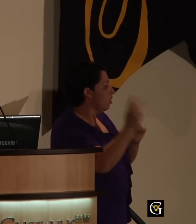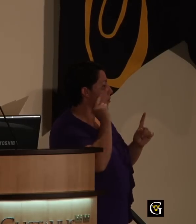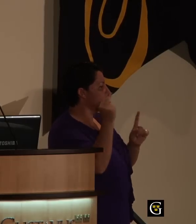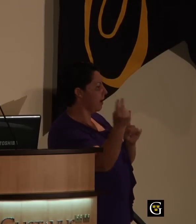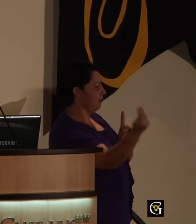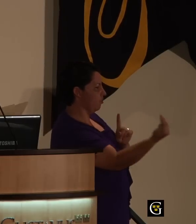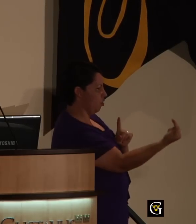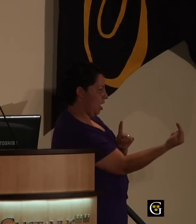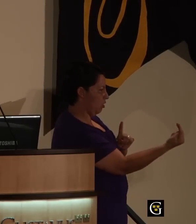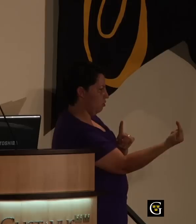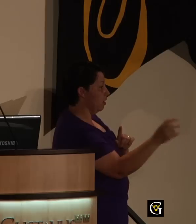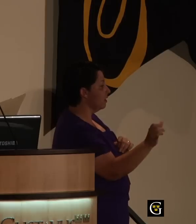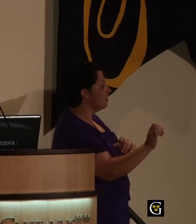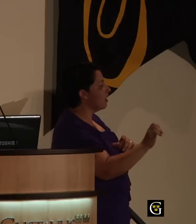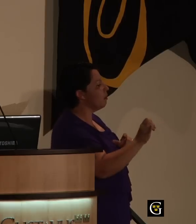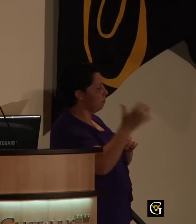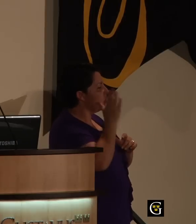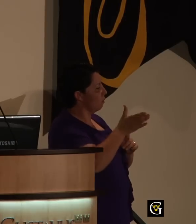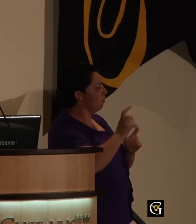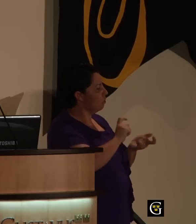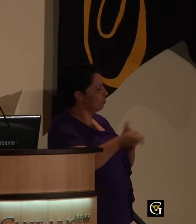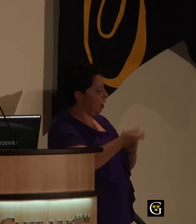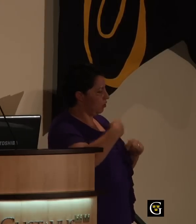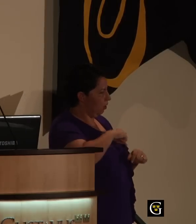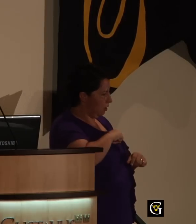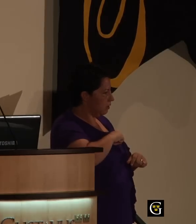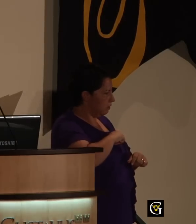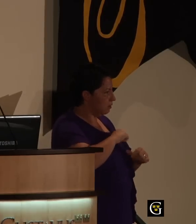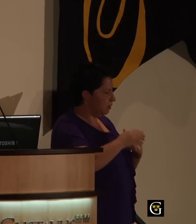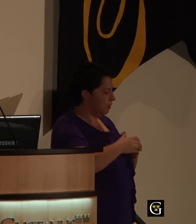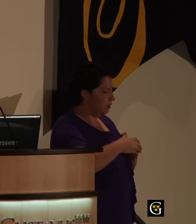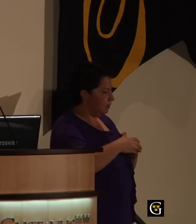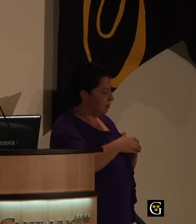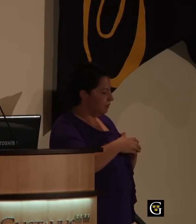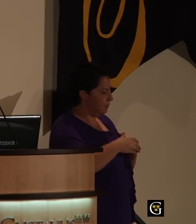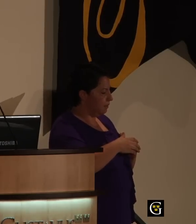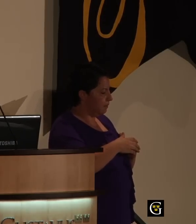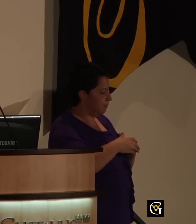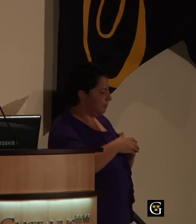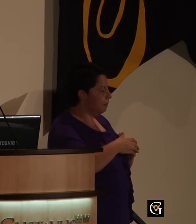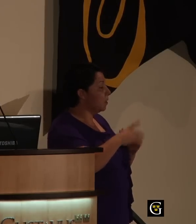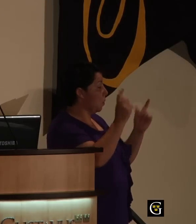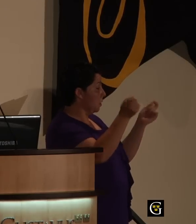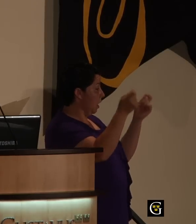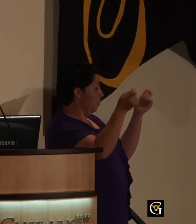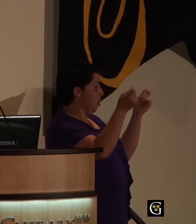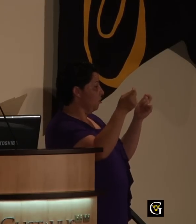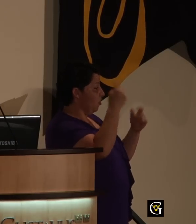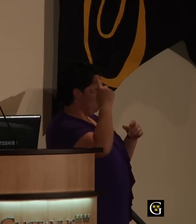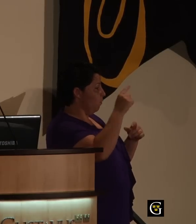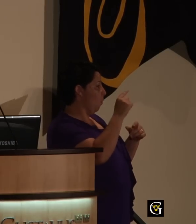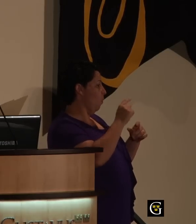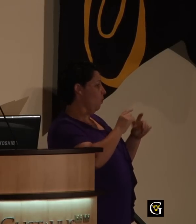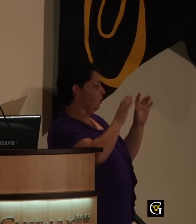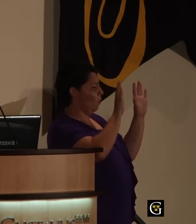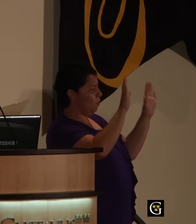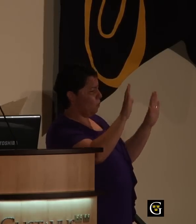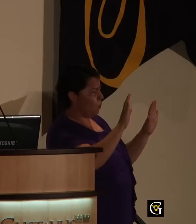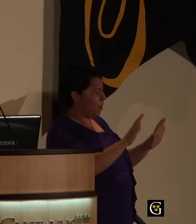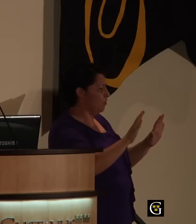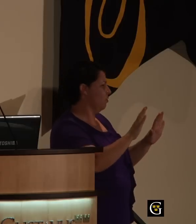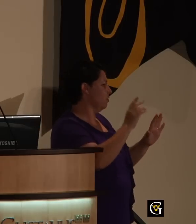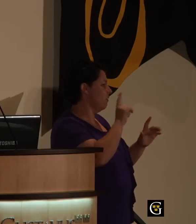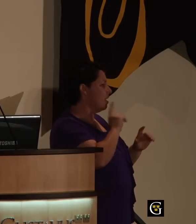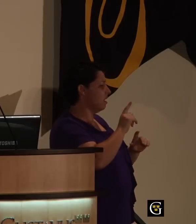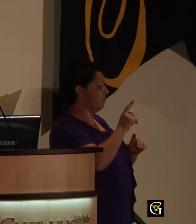changes us." So as part of our campus celebration of the wonders of the human brain next month, We thought it would be particularly